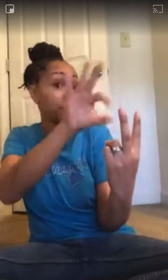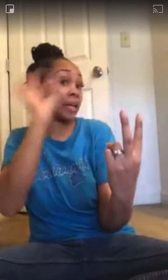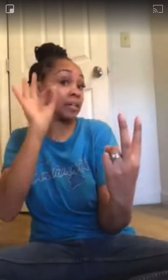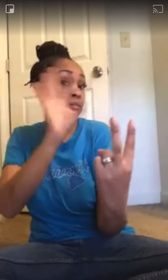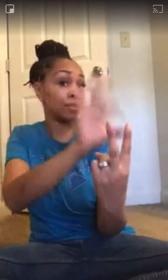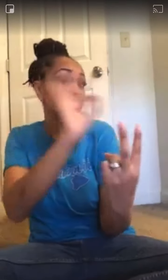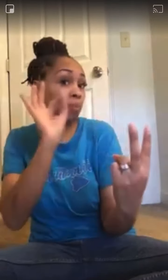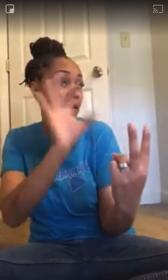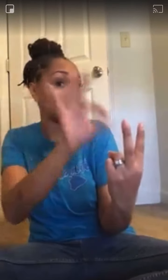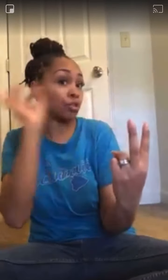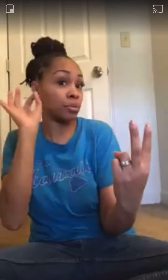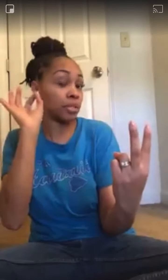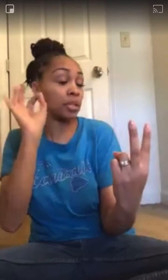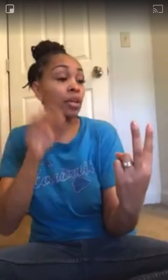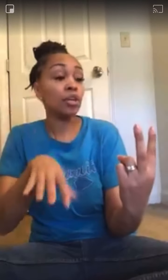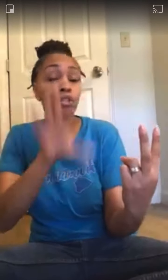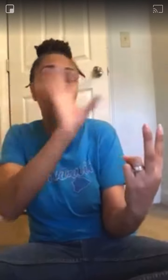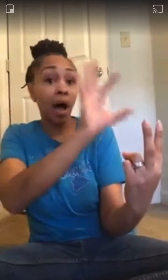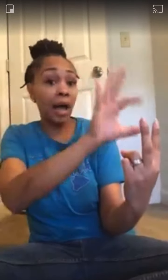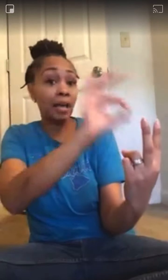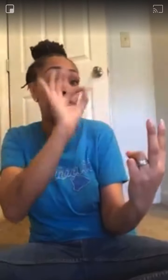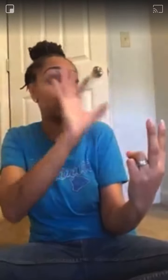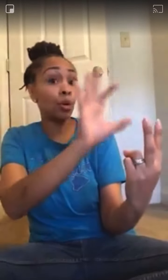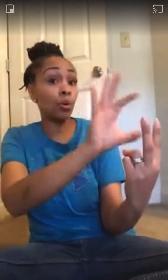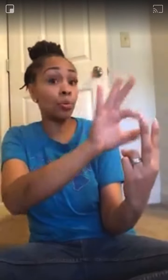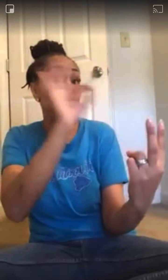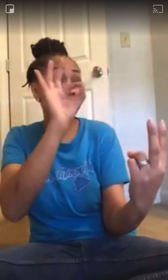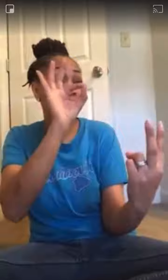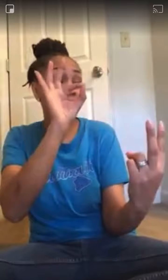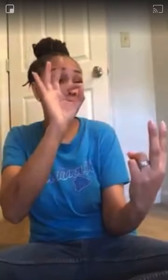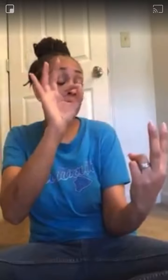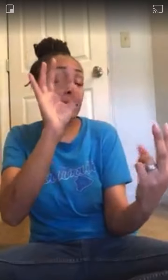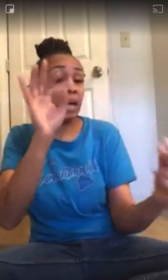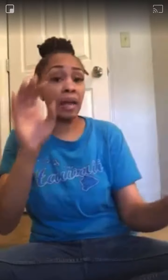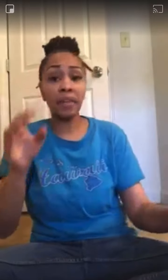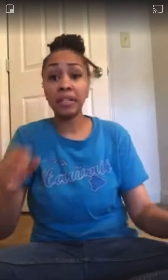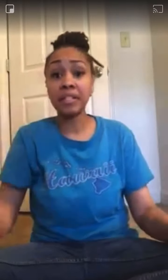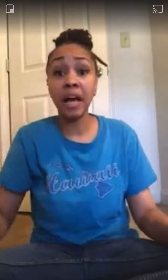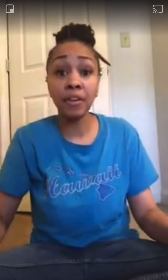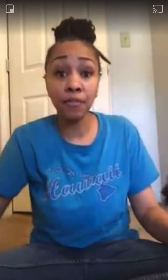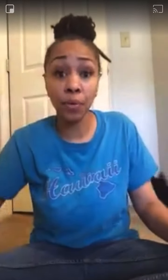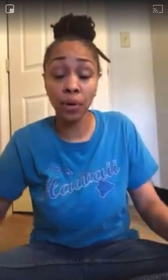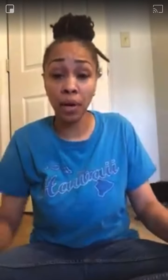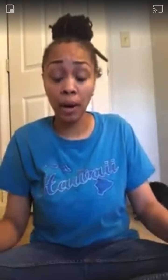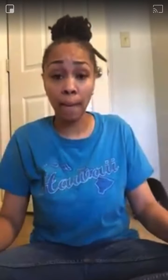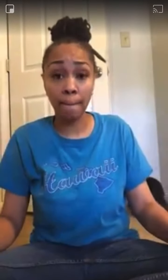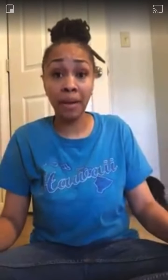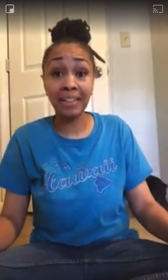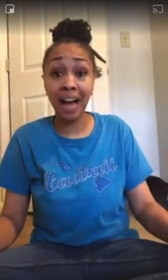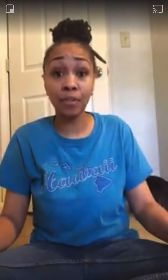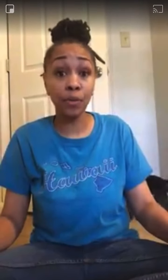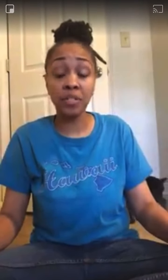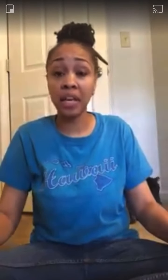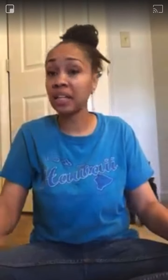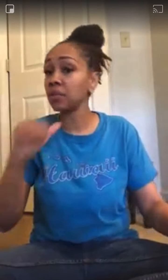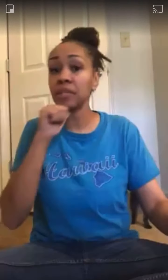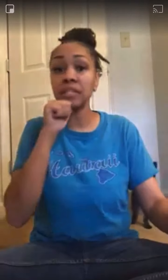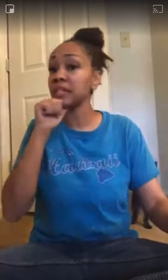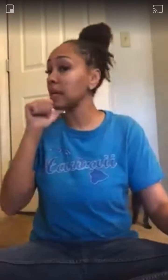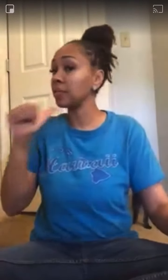picking and choosing. So I am chosen. And then the sign for not forsaken. So this is a sign for